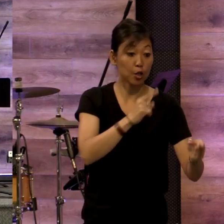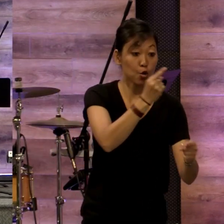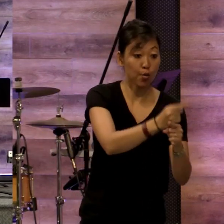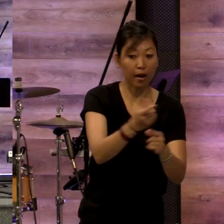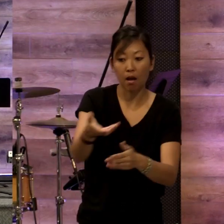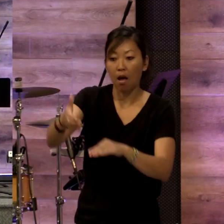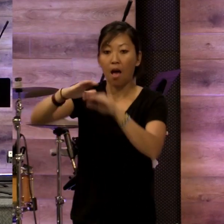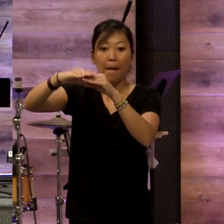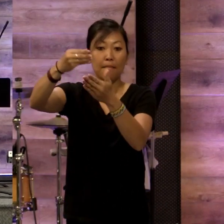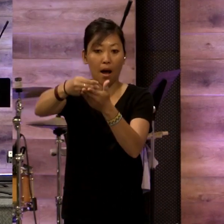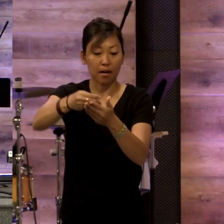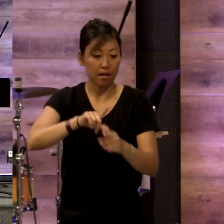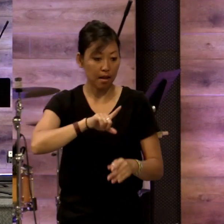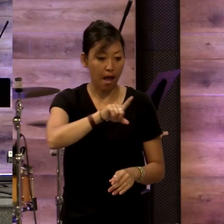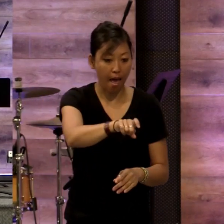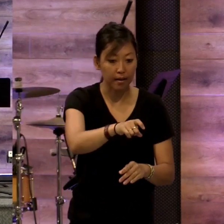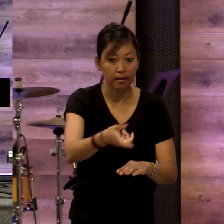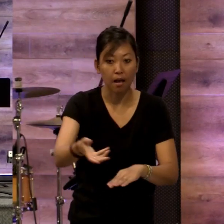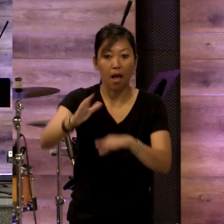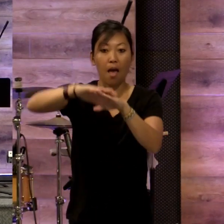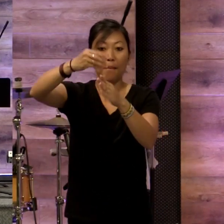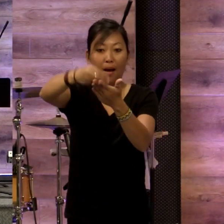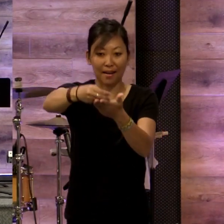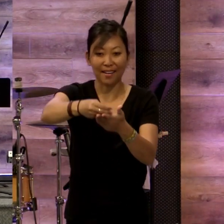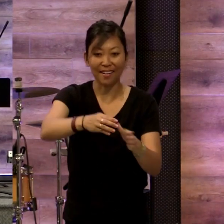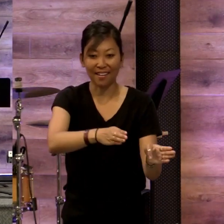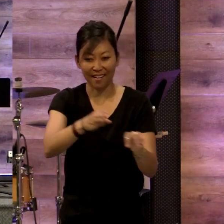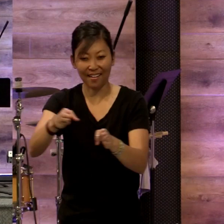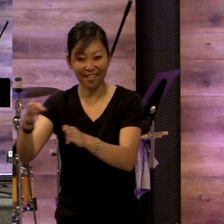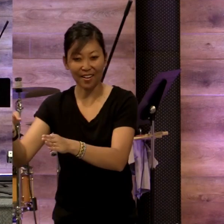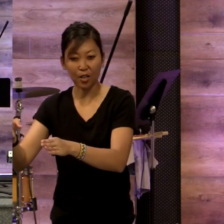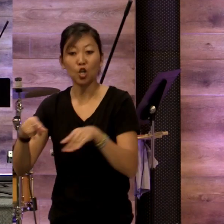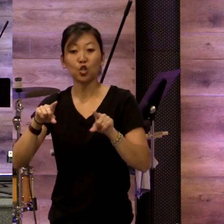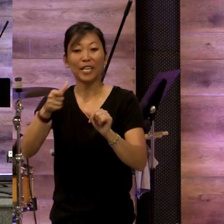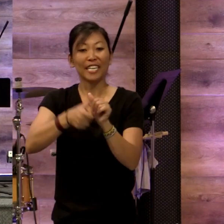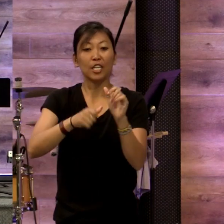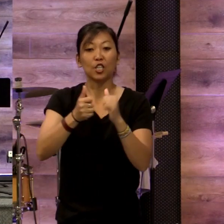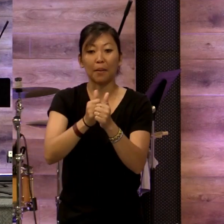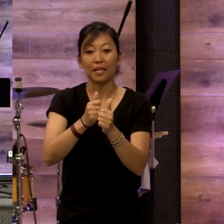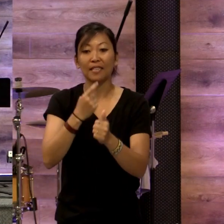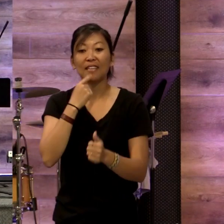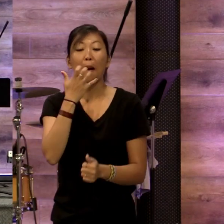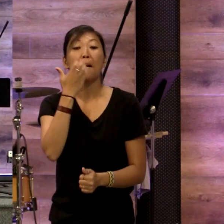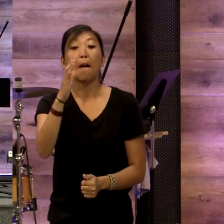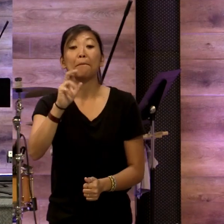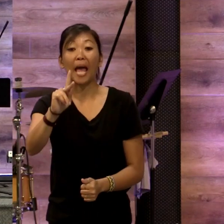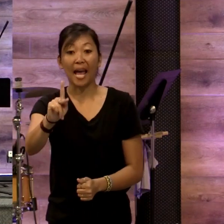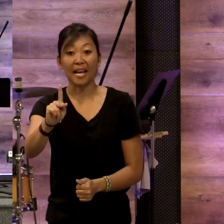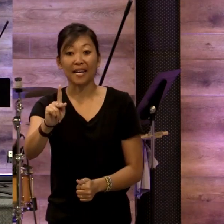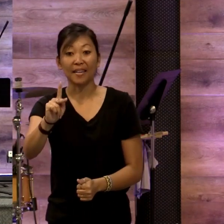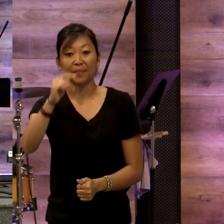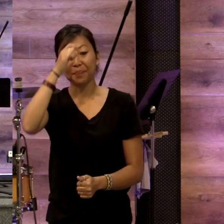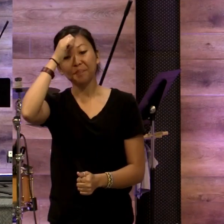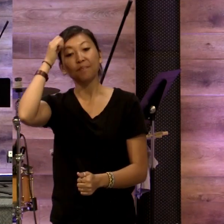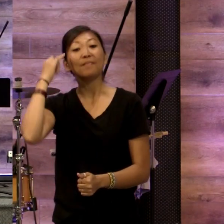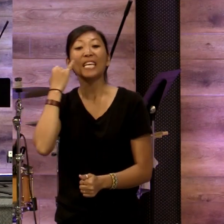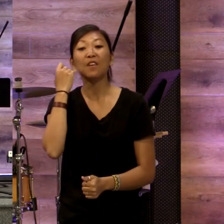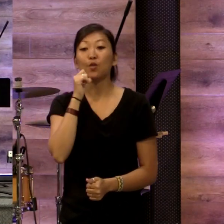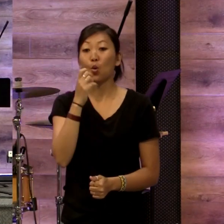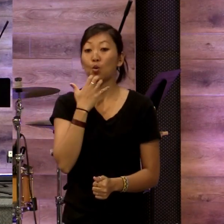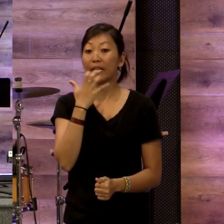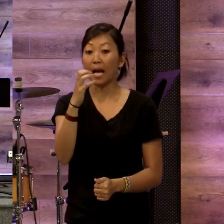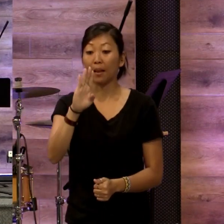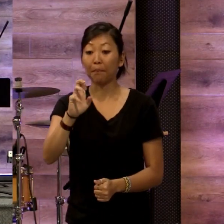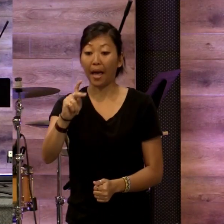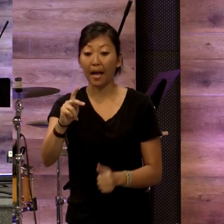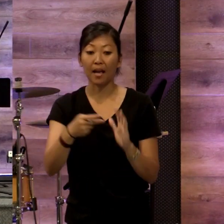round, someone needs to yell bank in order to bank the money, because if you don't, the first question that you get wrong, all of that money goes away. And so